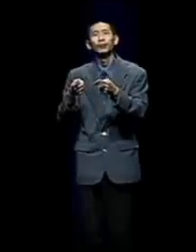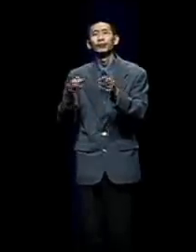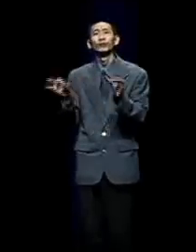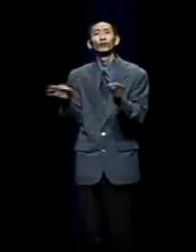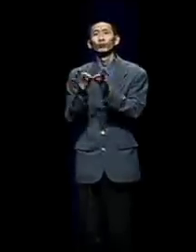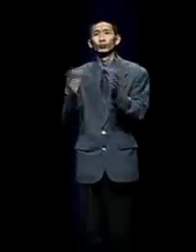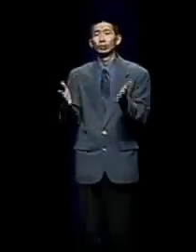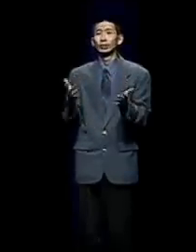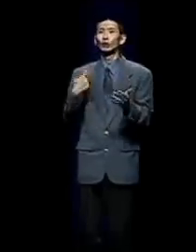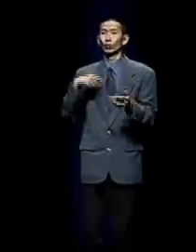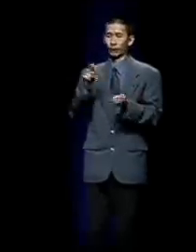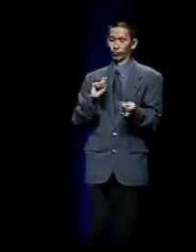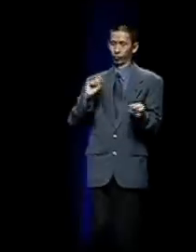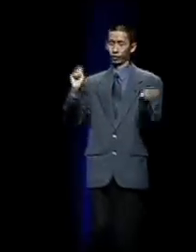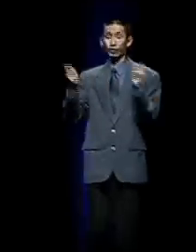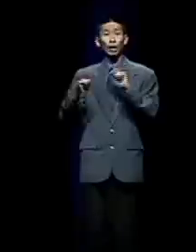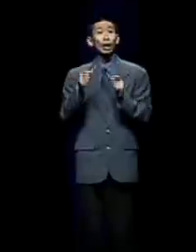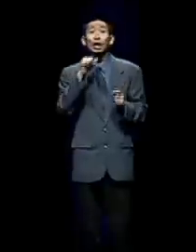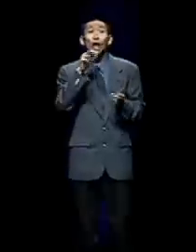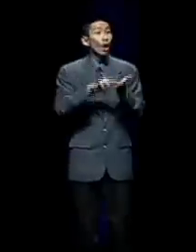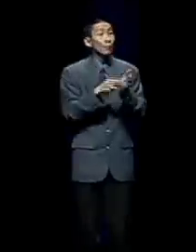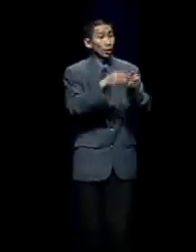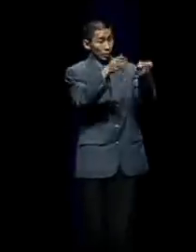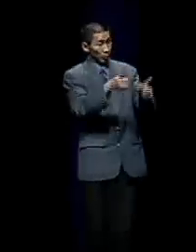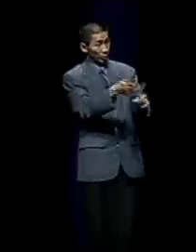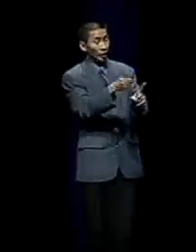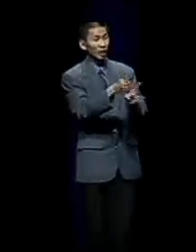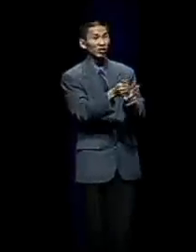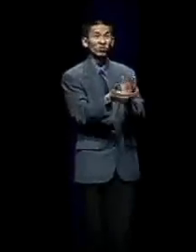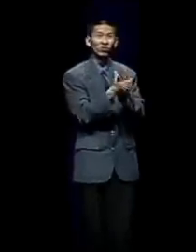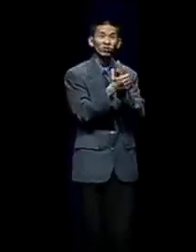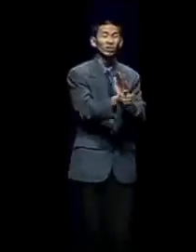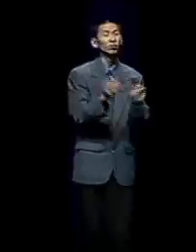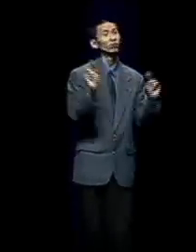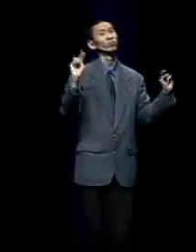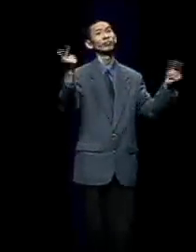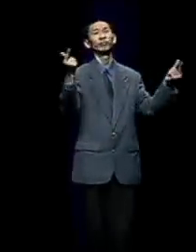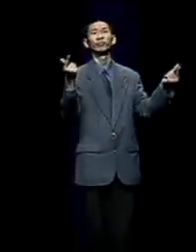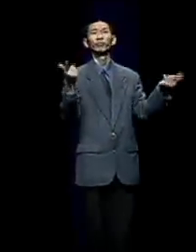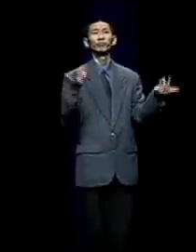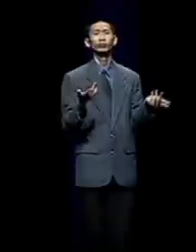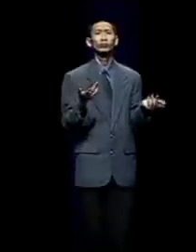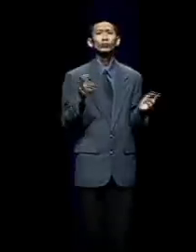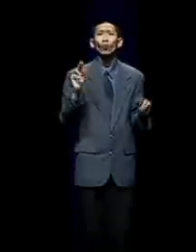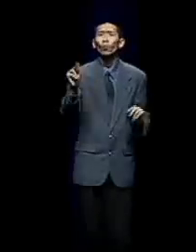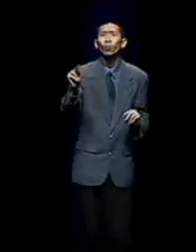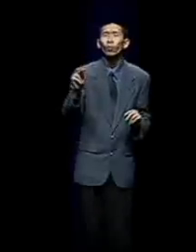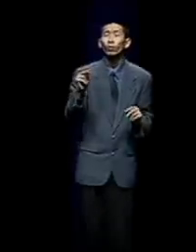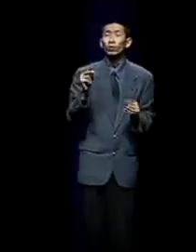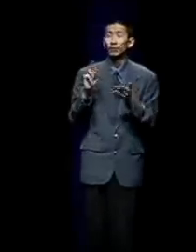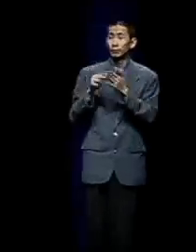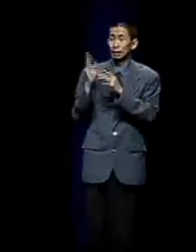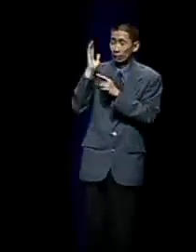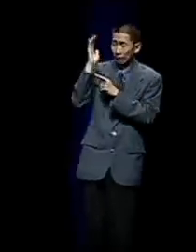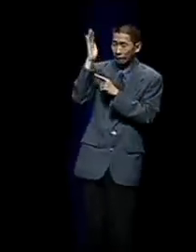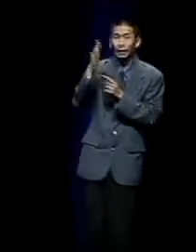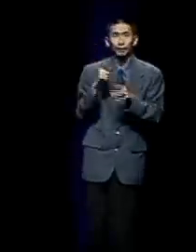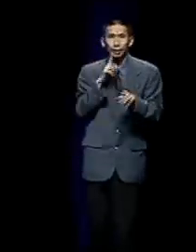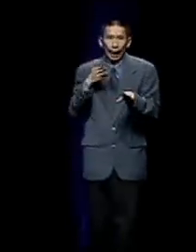doesn't mean the person has lost their skill set. So at some point down the road, and this is after the specializations and